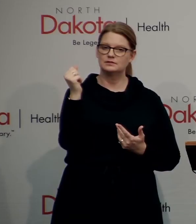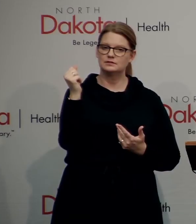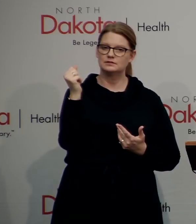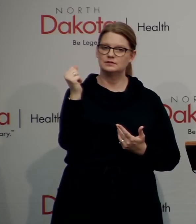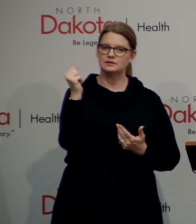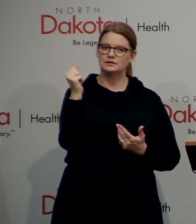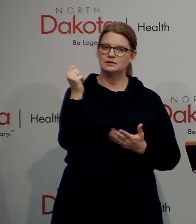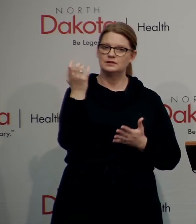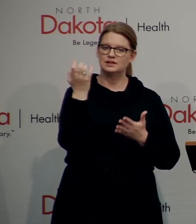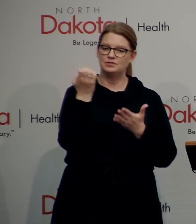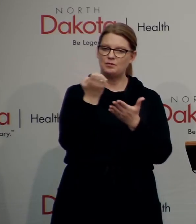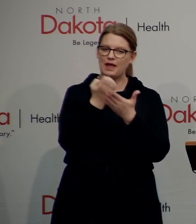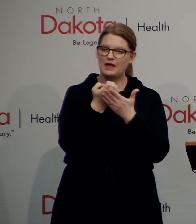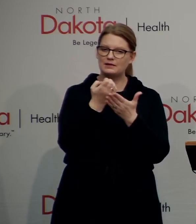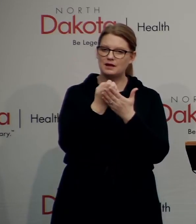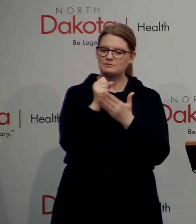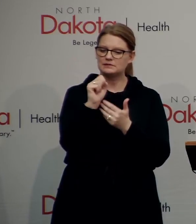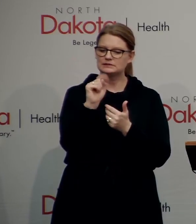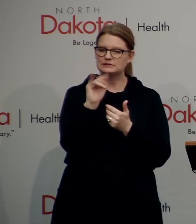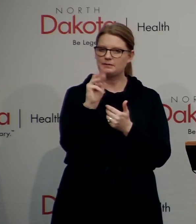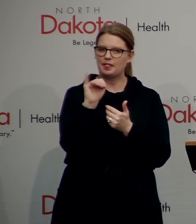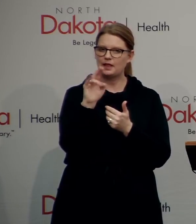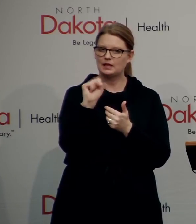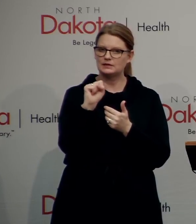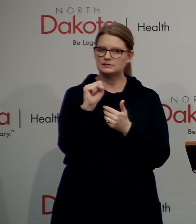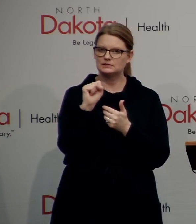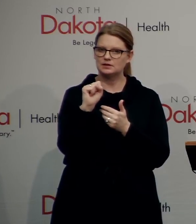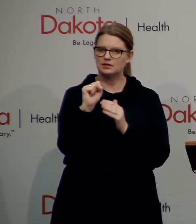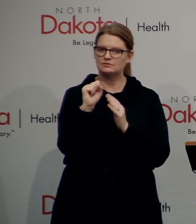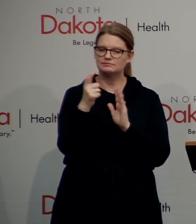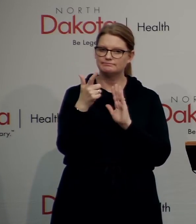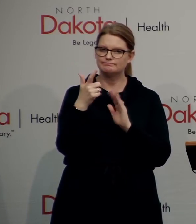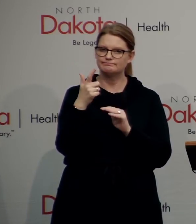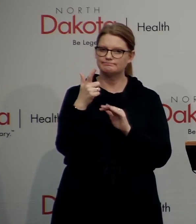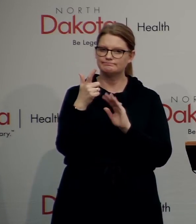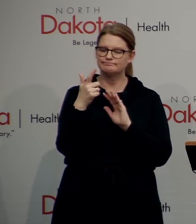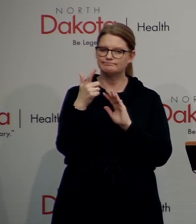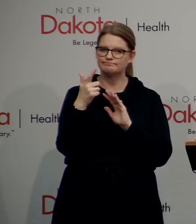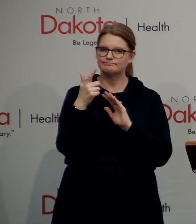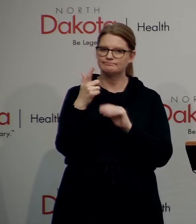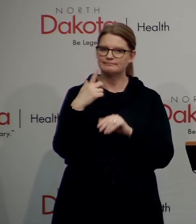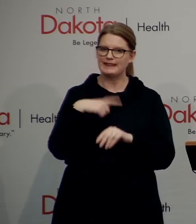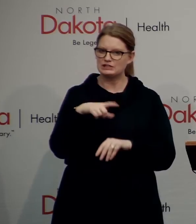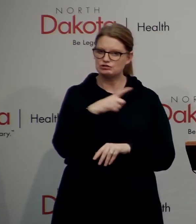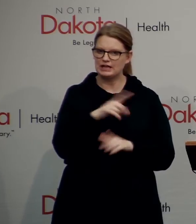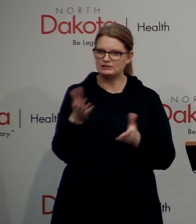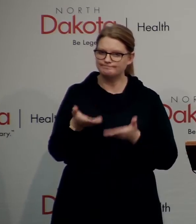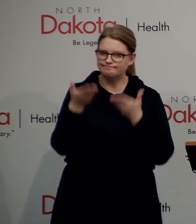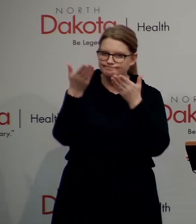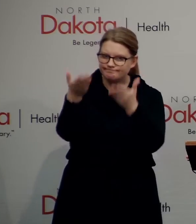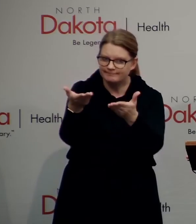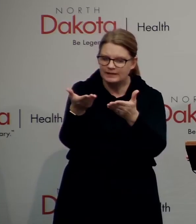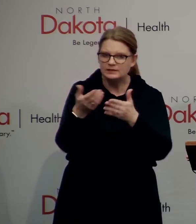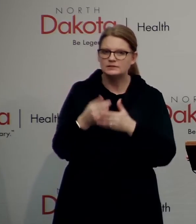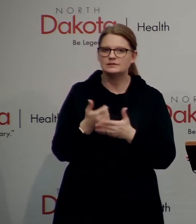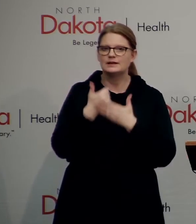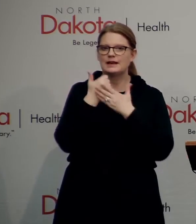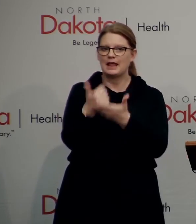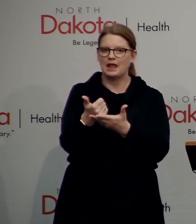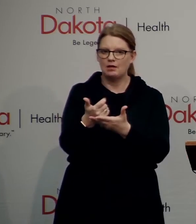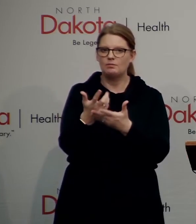economic stimulus packages because, that was helped the nation get through the